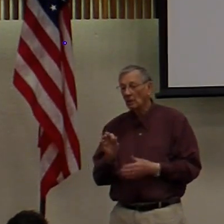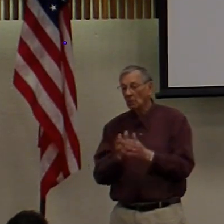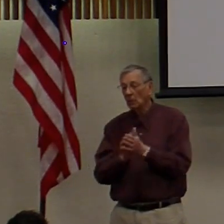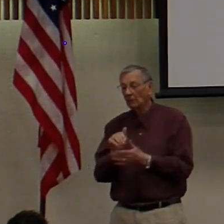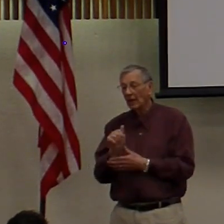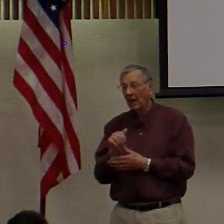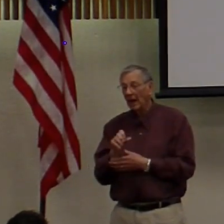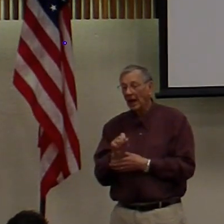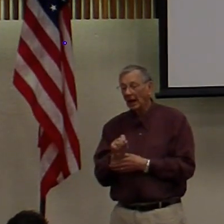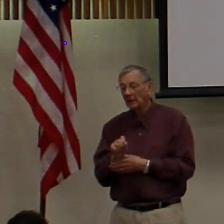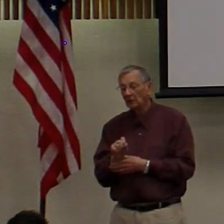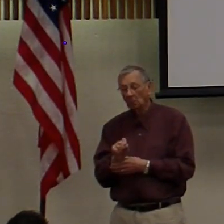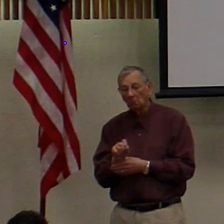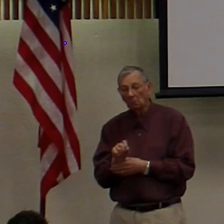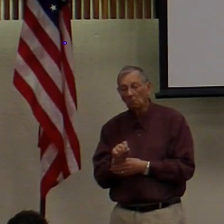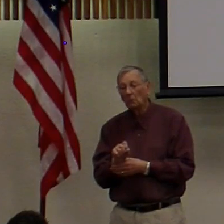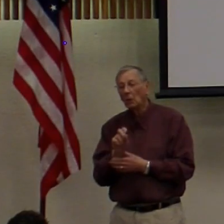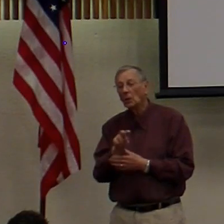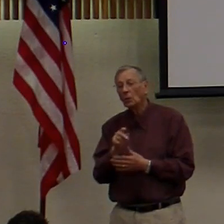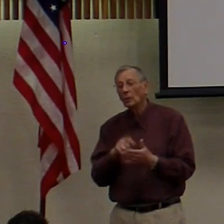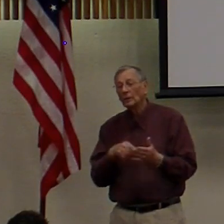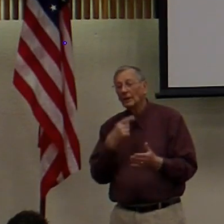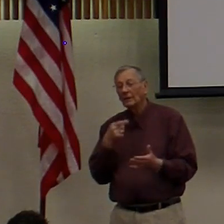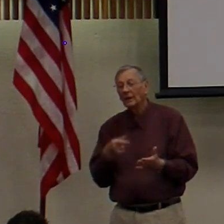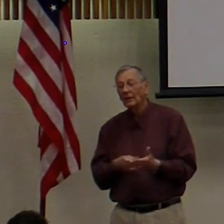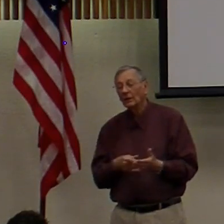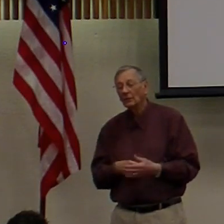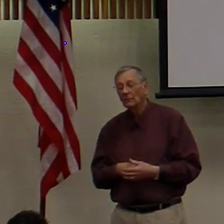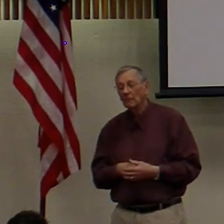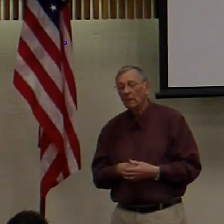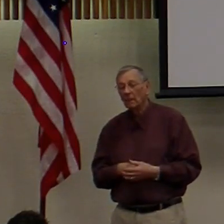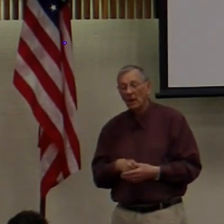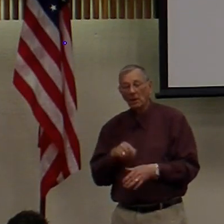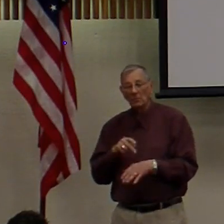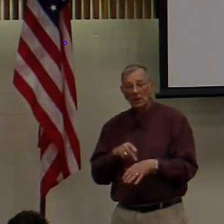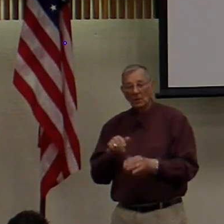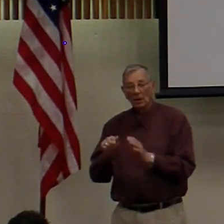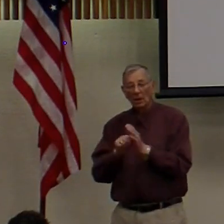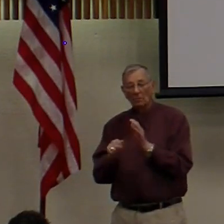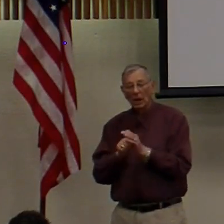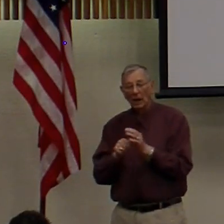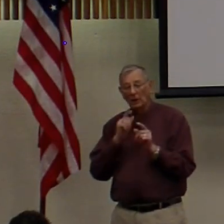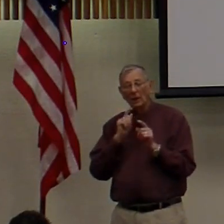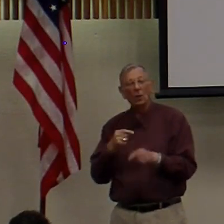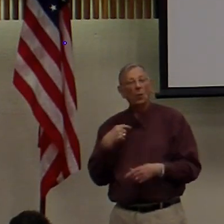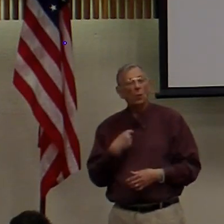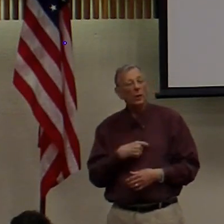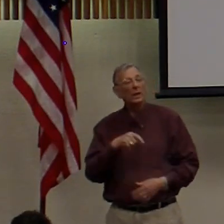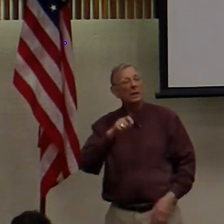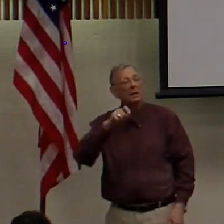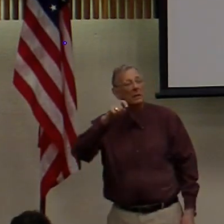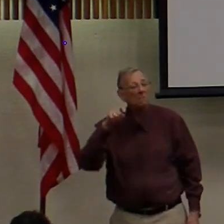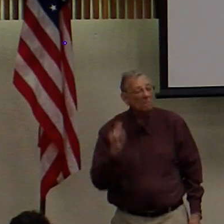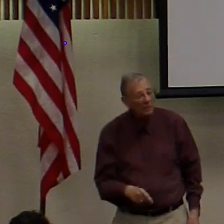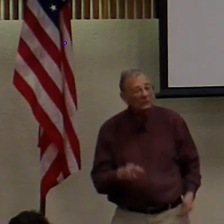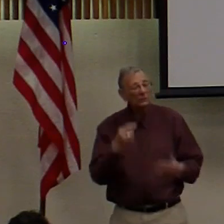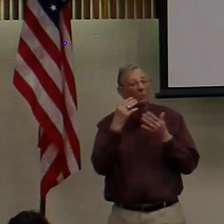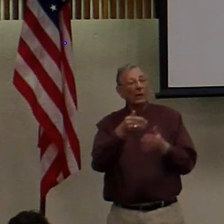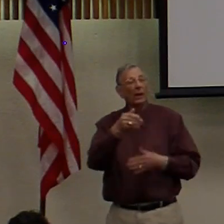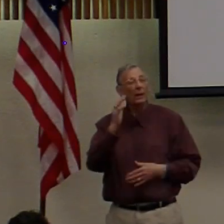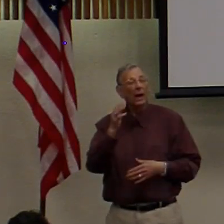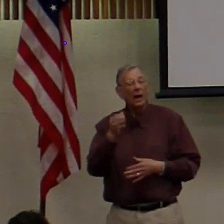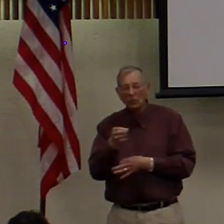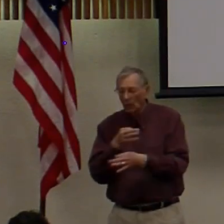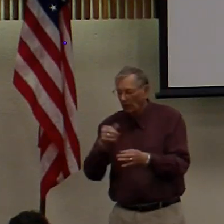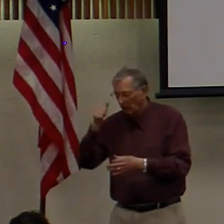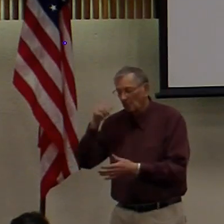of Acts, look what they said in this case. But Peter and the apostles answered, we must obey God rather than